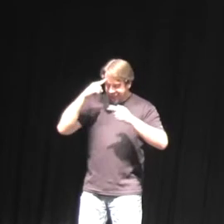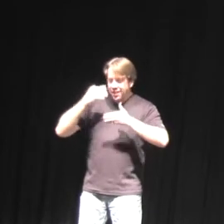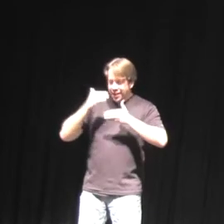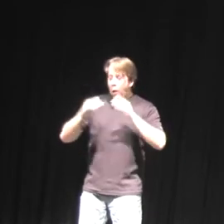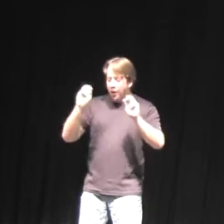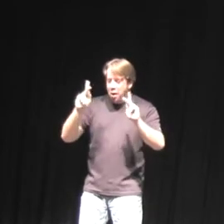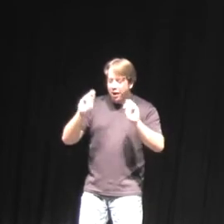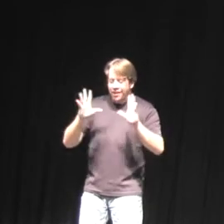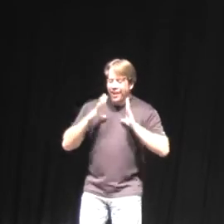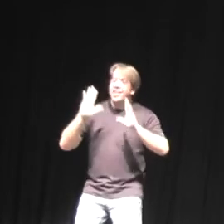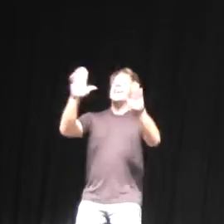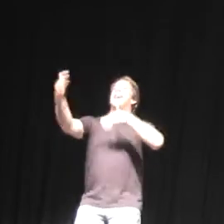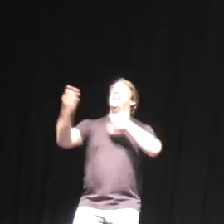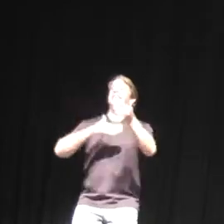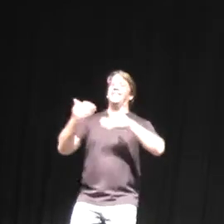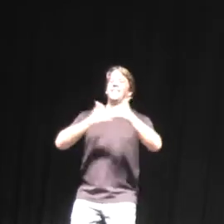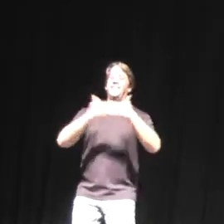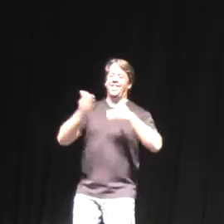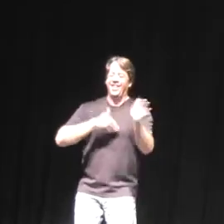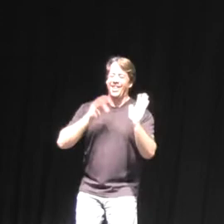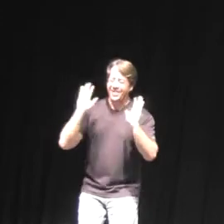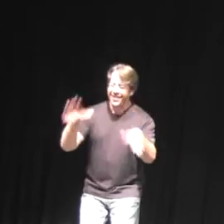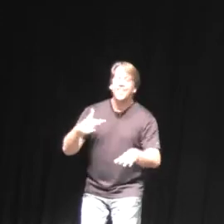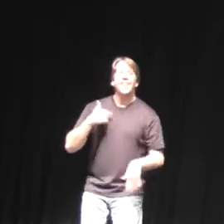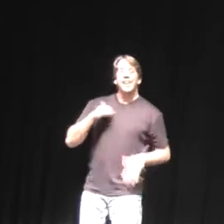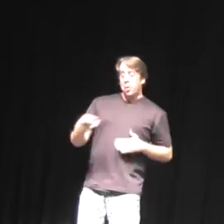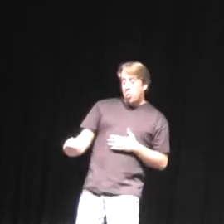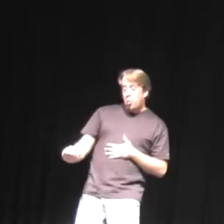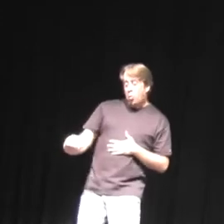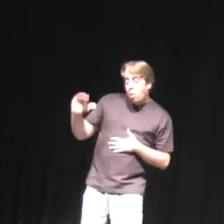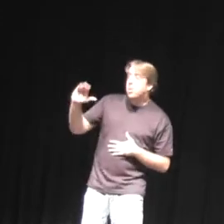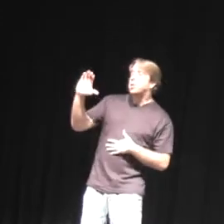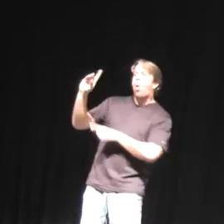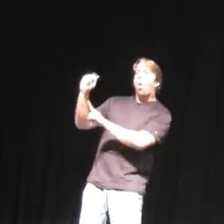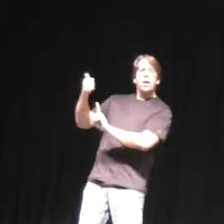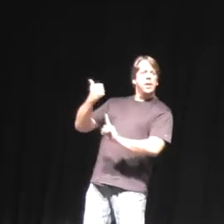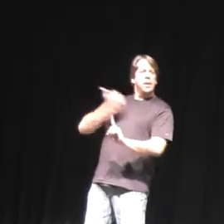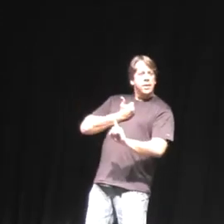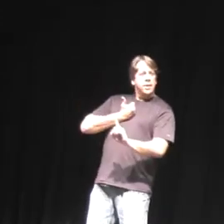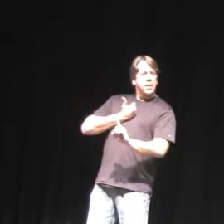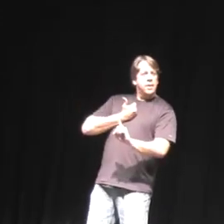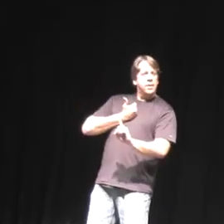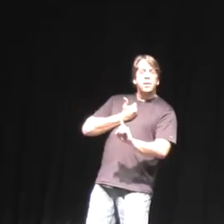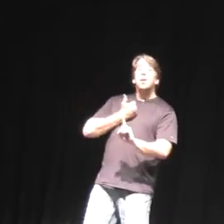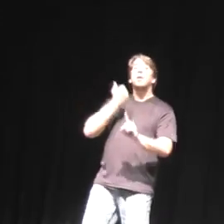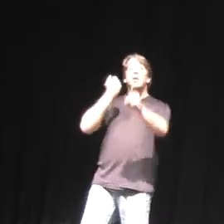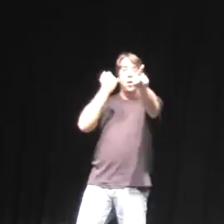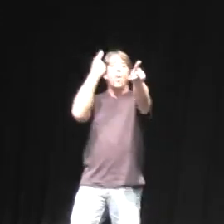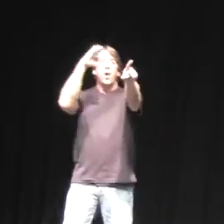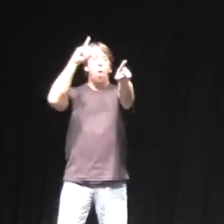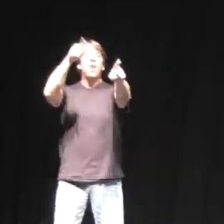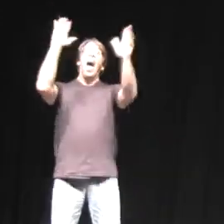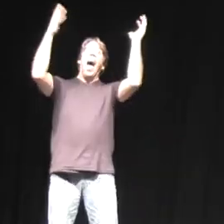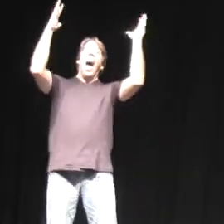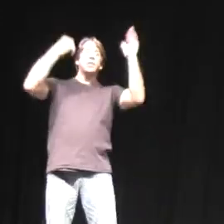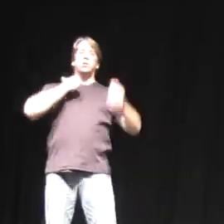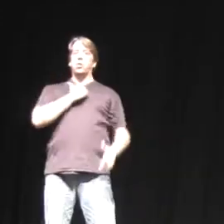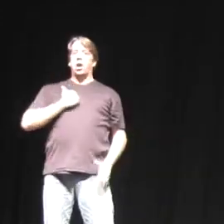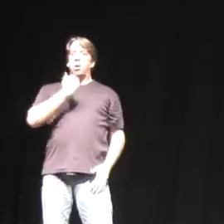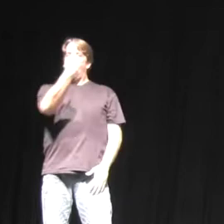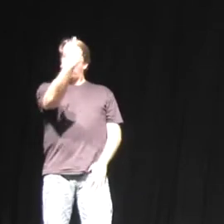okay. Growing up, as a coda, we have one coda in the audience, congratulations, sorry.